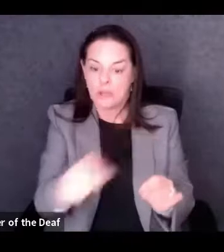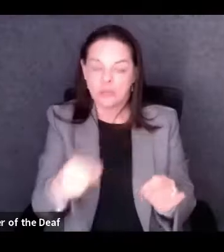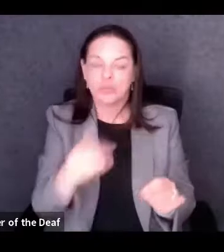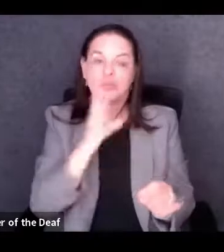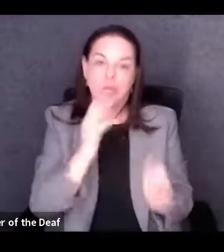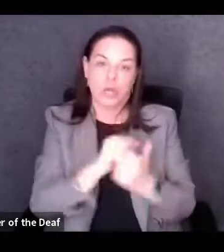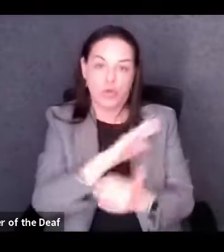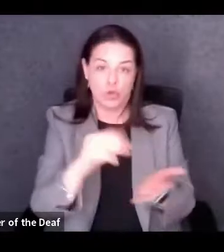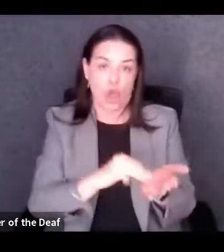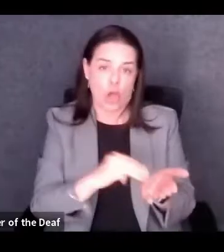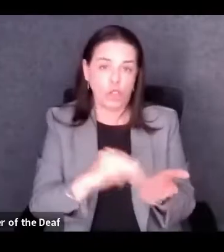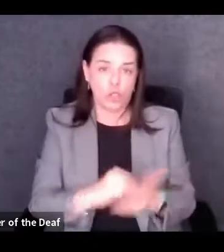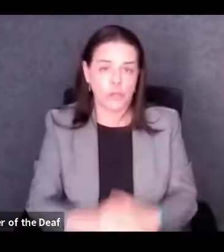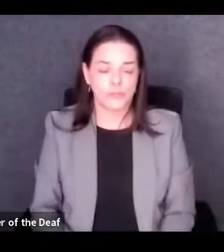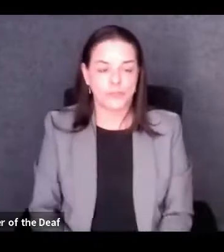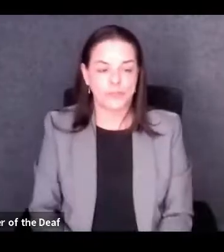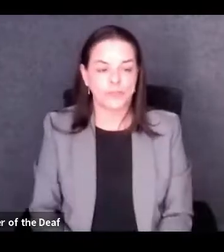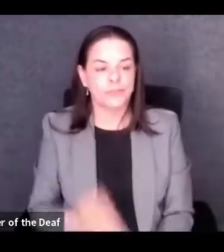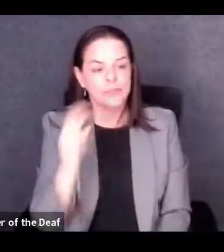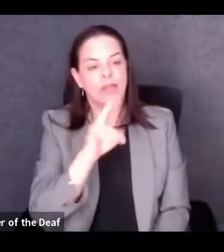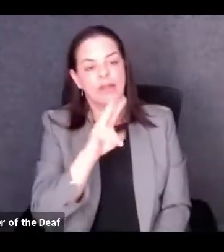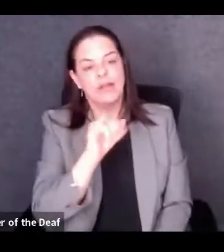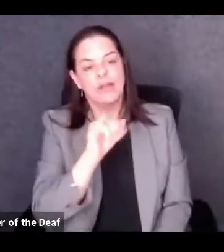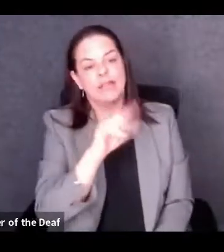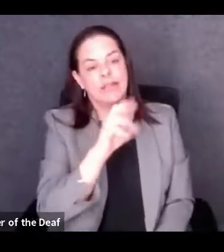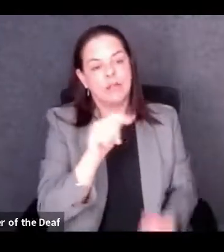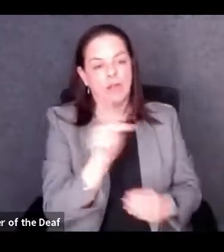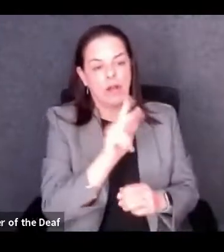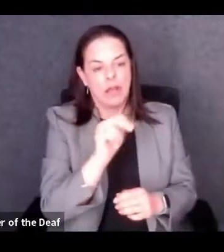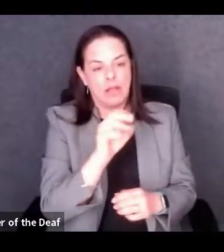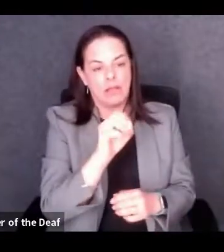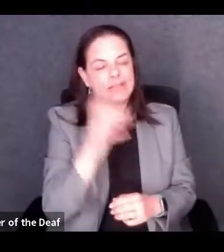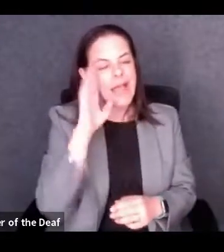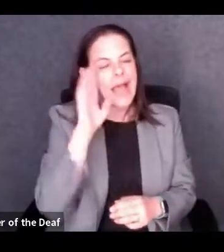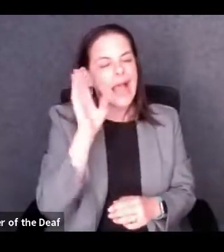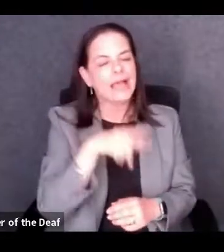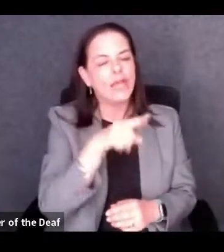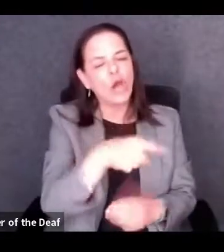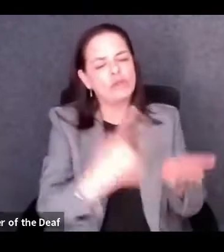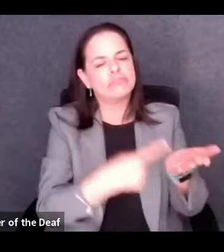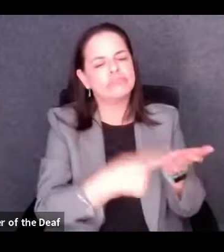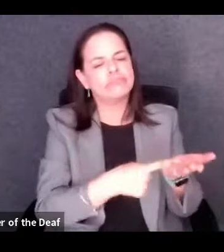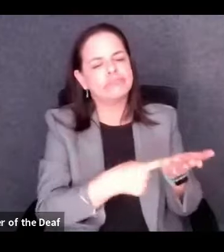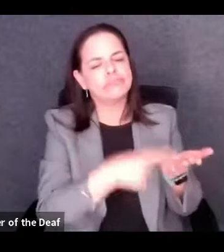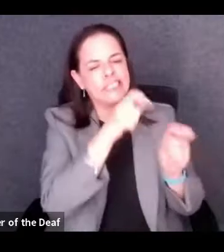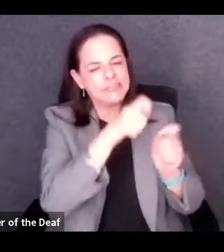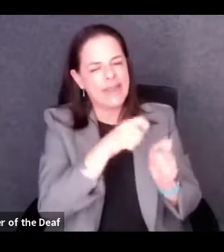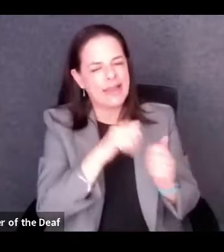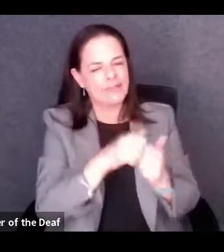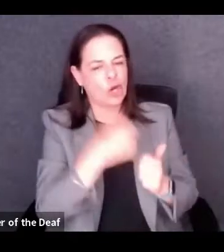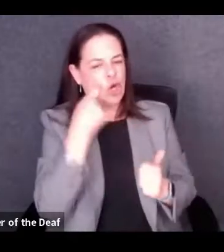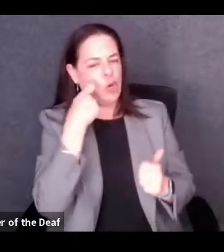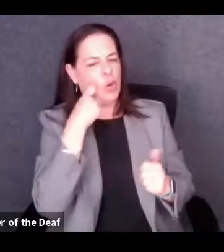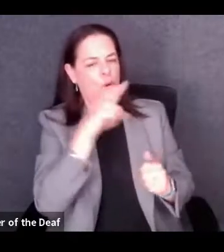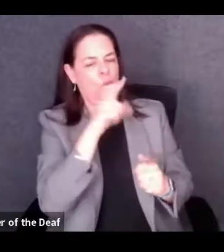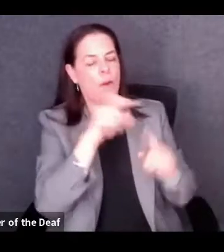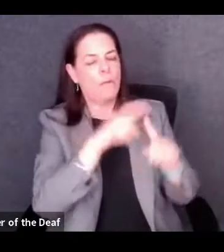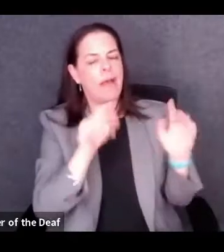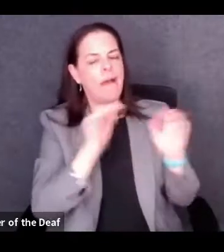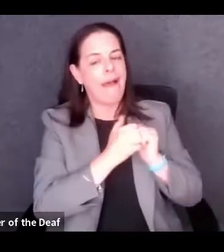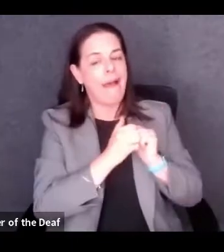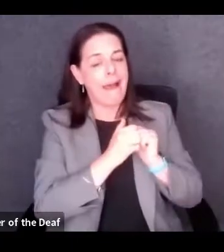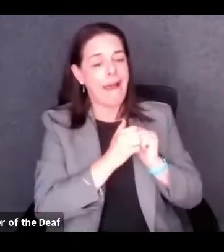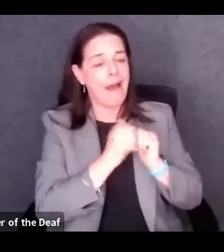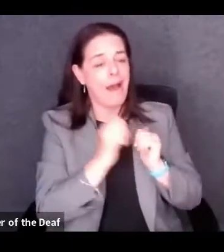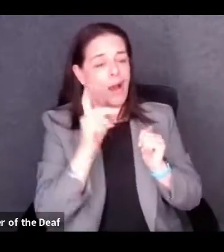doctor. All right, Vincent with Knox News again. I know this was addressed particularly in an earlier question, but how, in